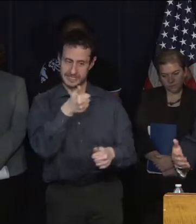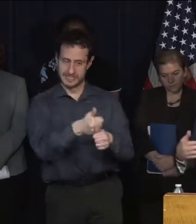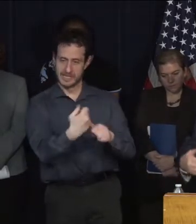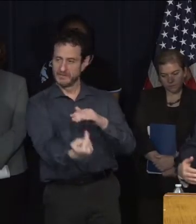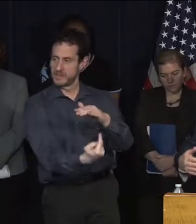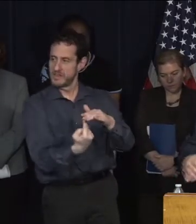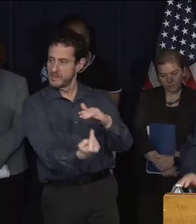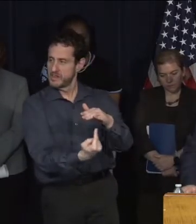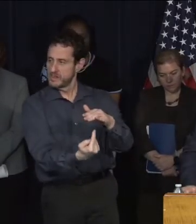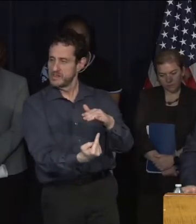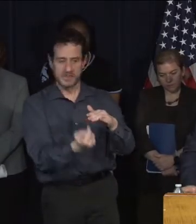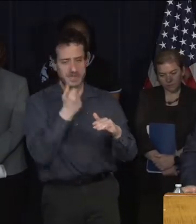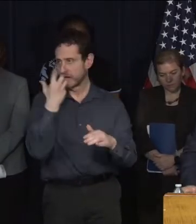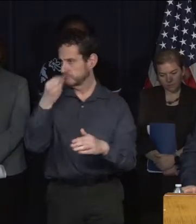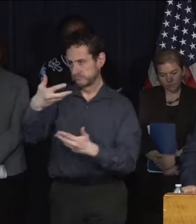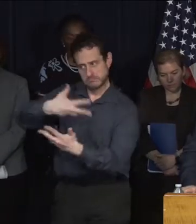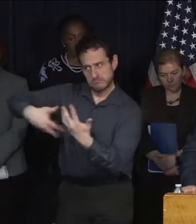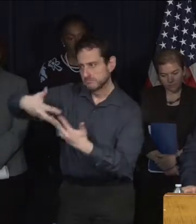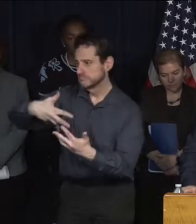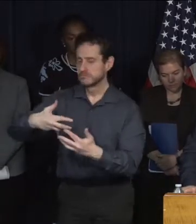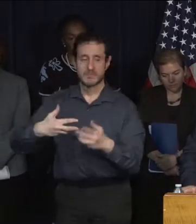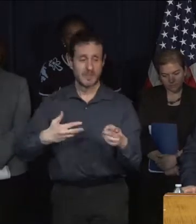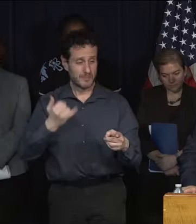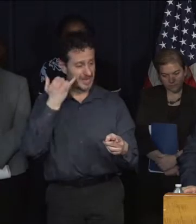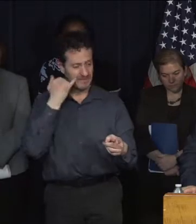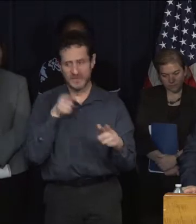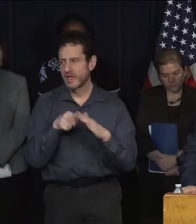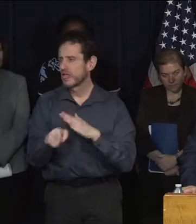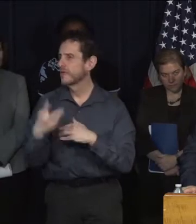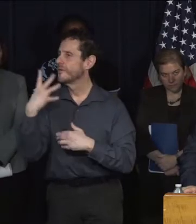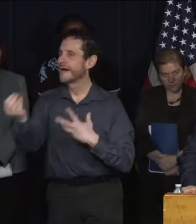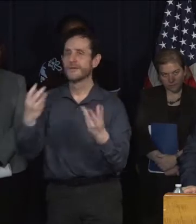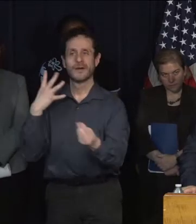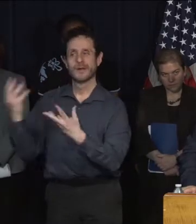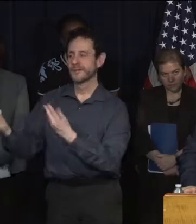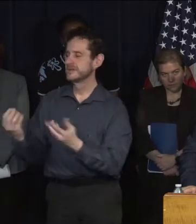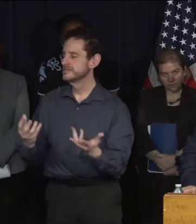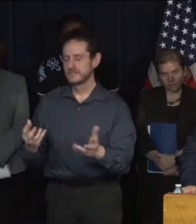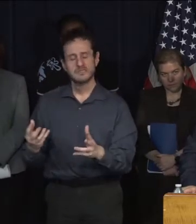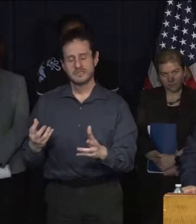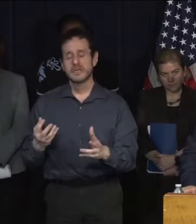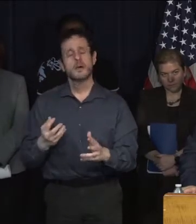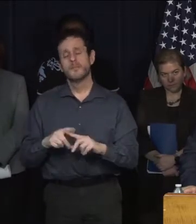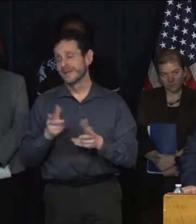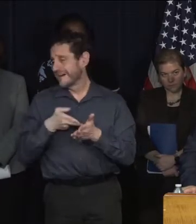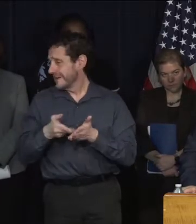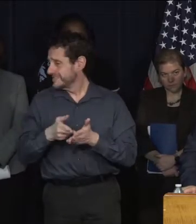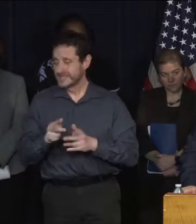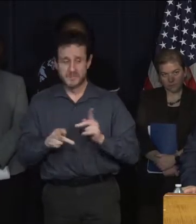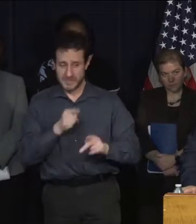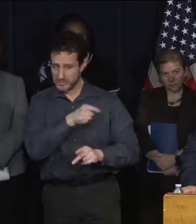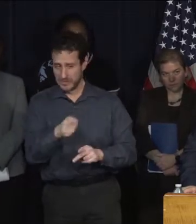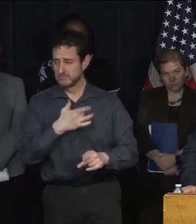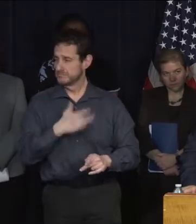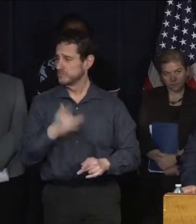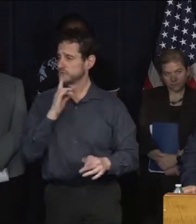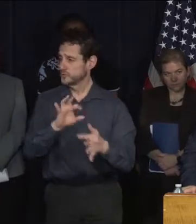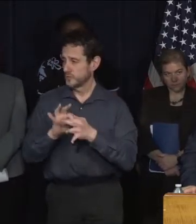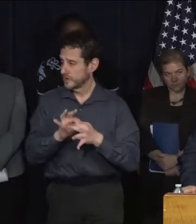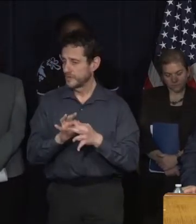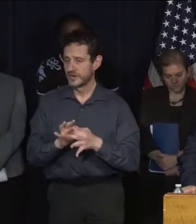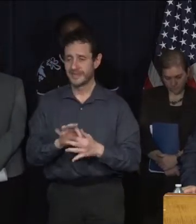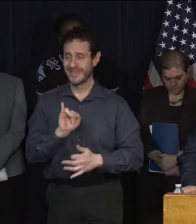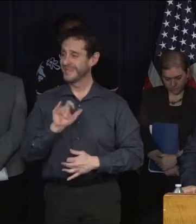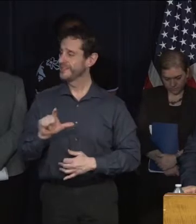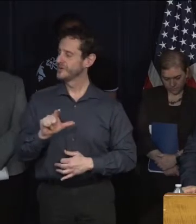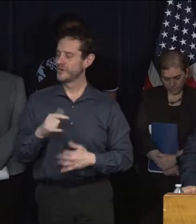self-quarantining, self-isolating, and aren't. But to be honest with you, people have been very cooperative in this. Illinois is a special place